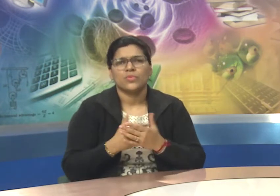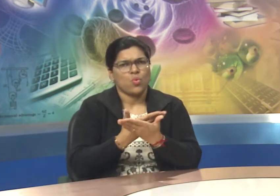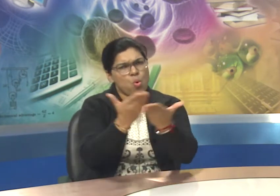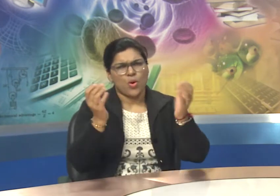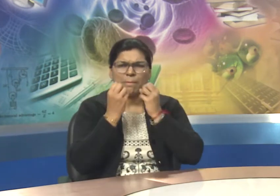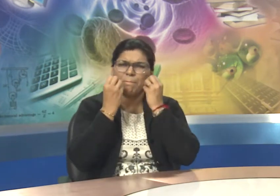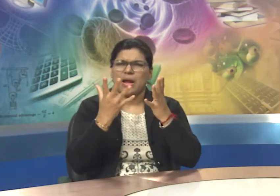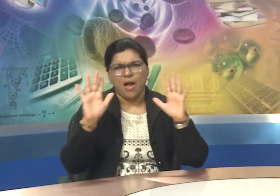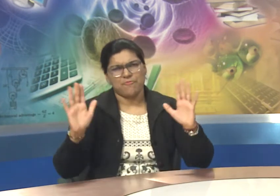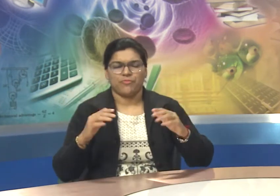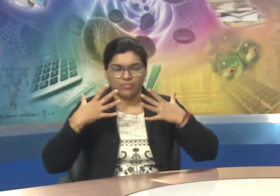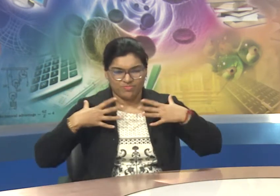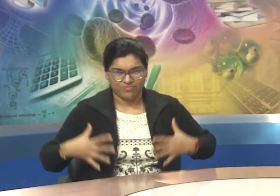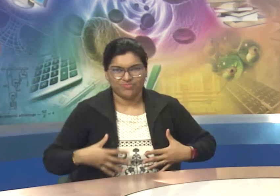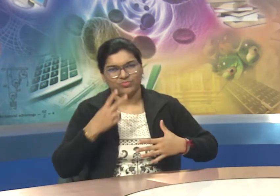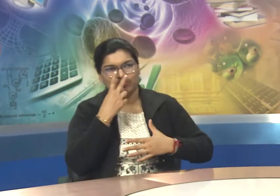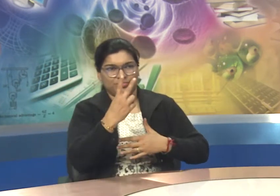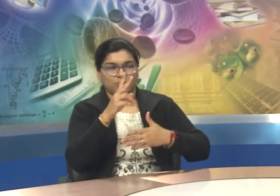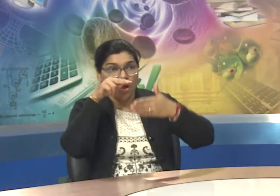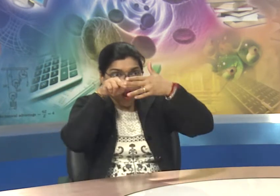in the world is divided into